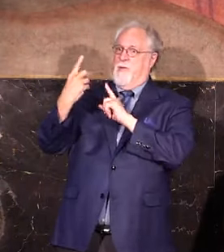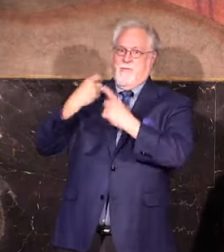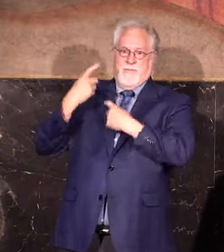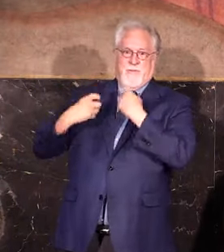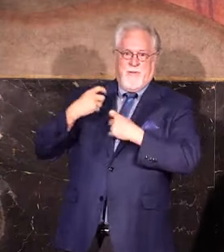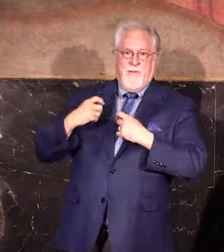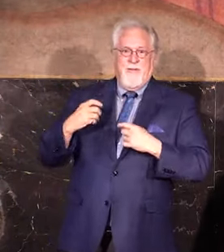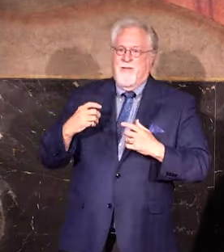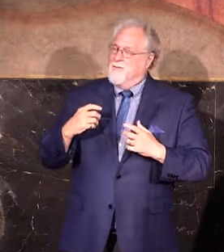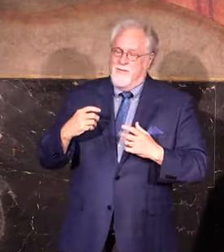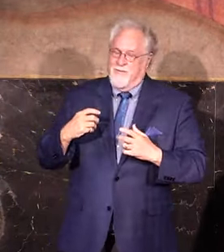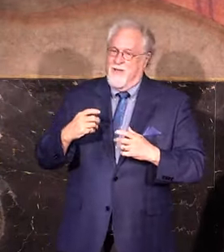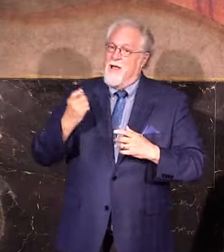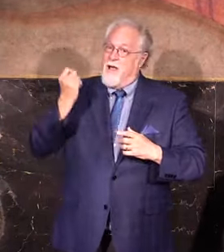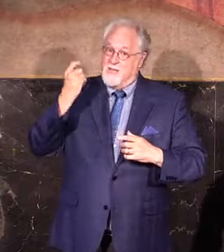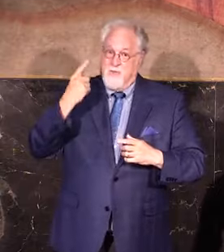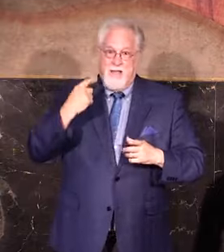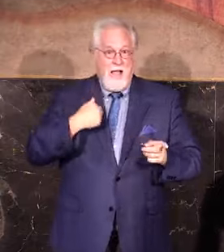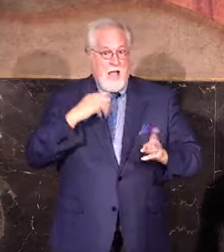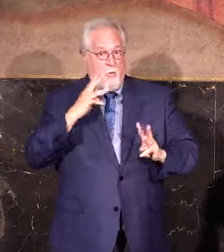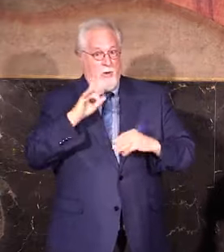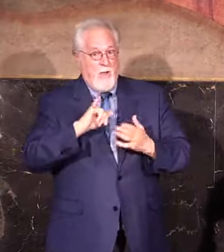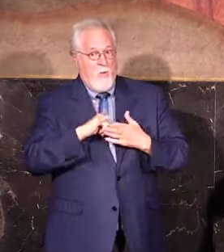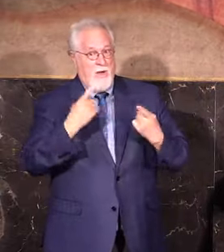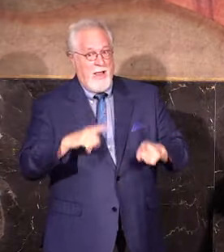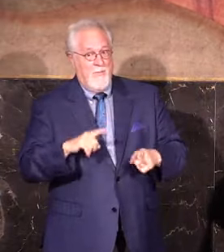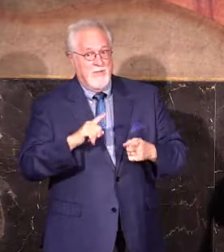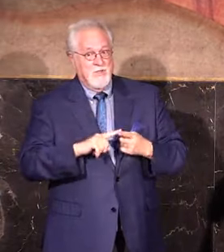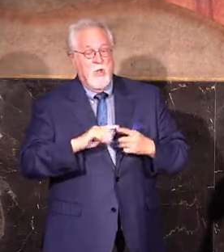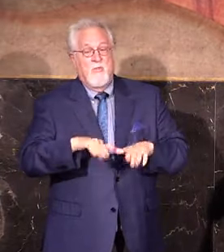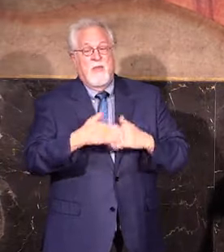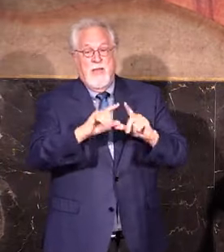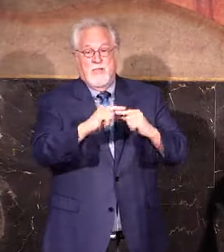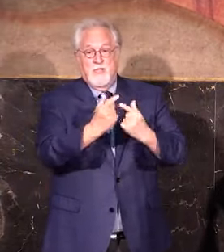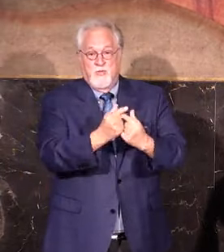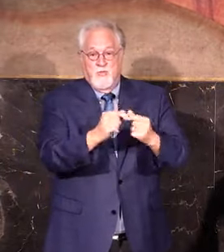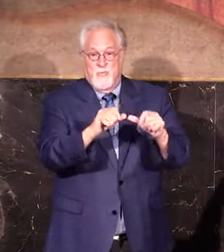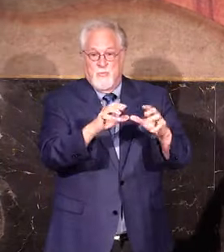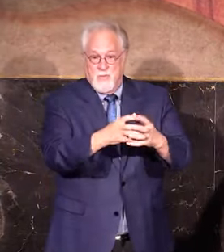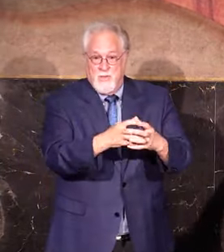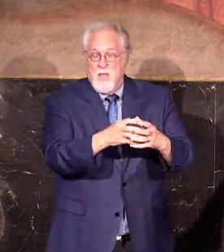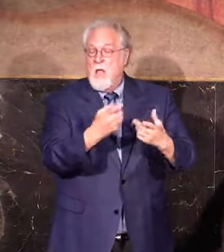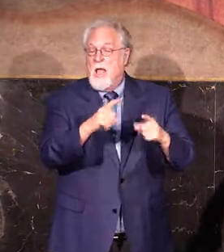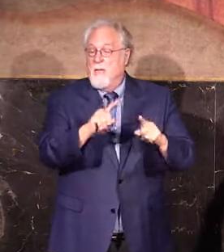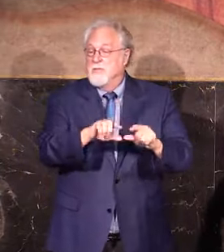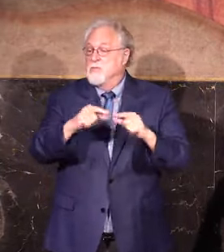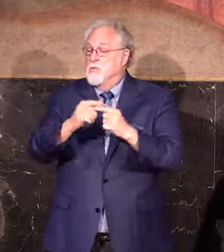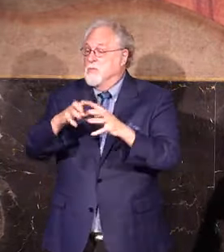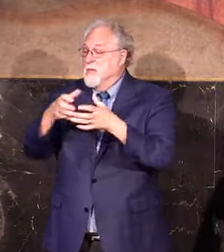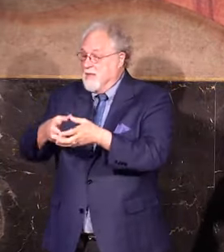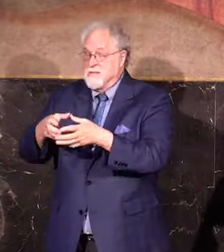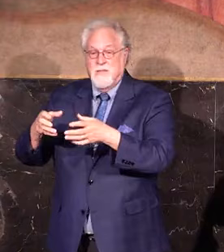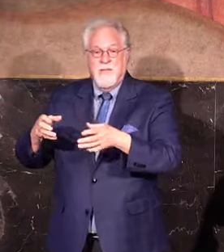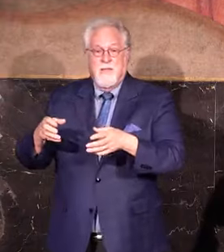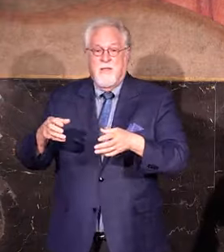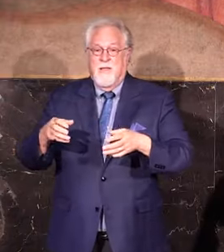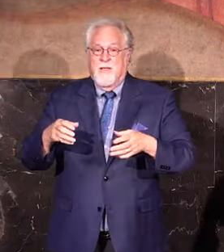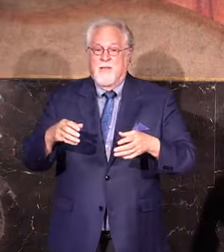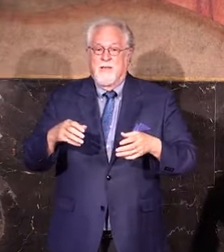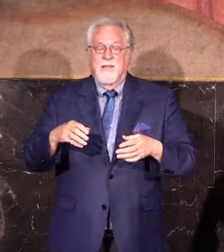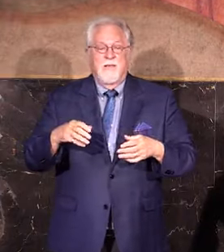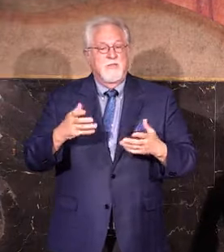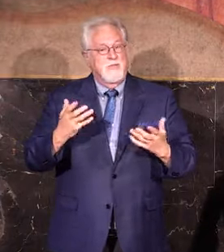questions, understandably, I worry about what happens to the next congregate setting that's next door, what happens to the next